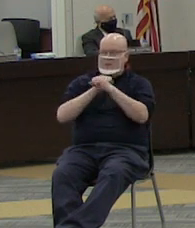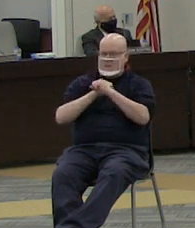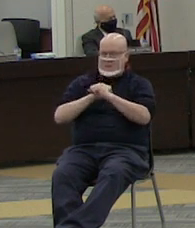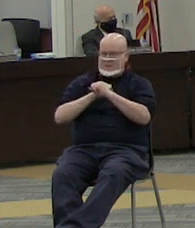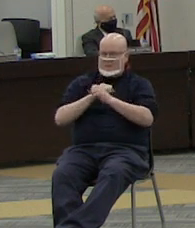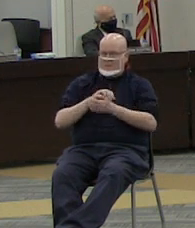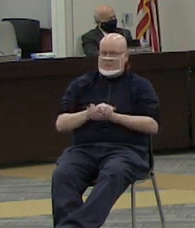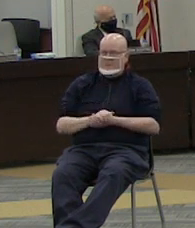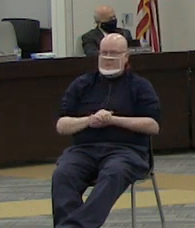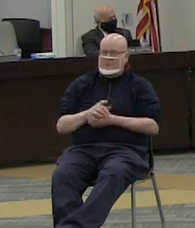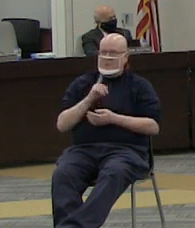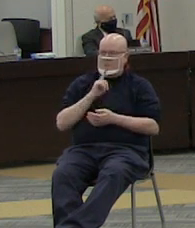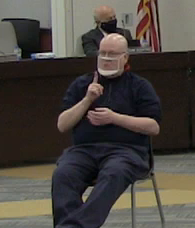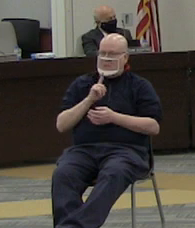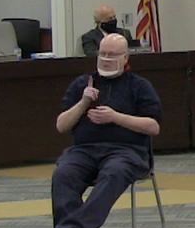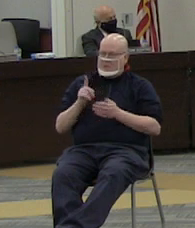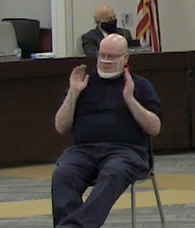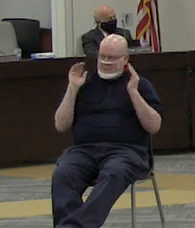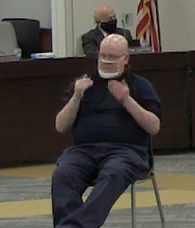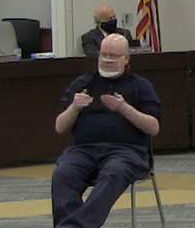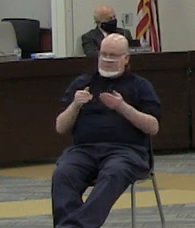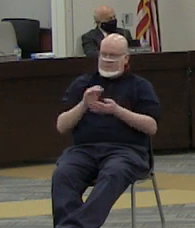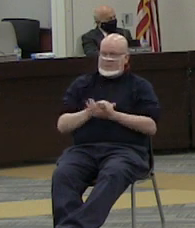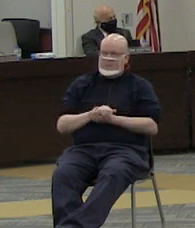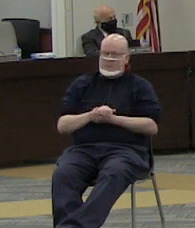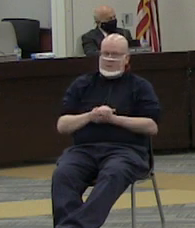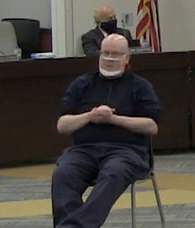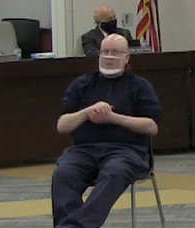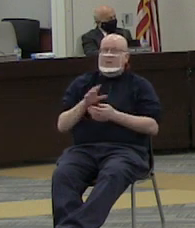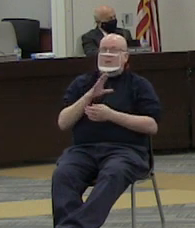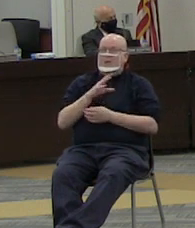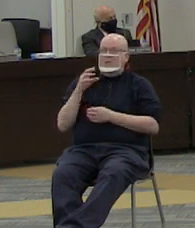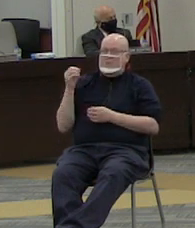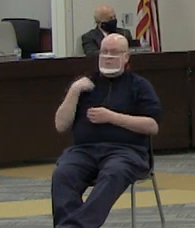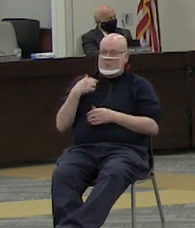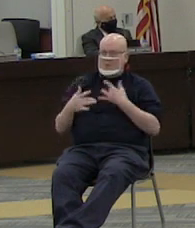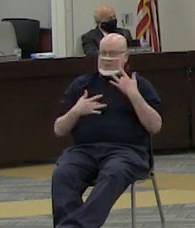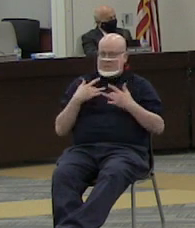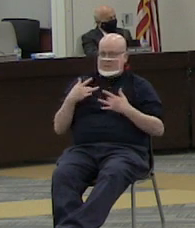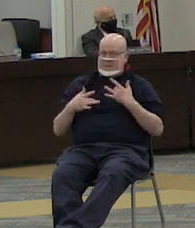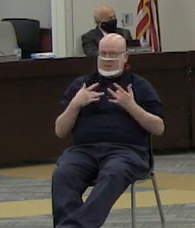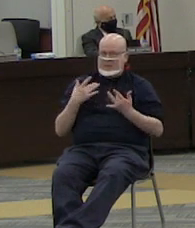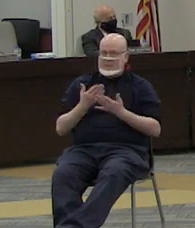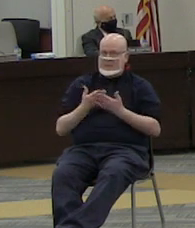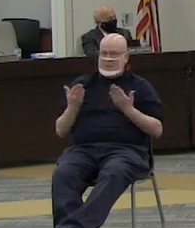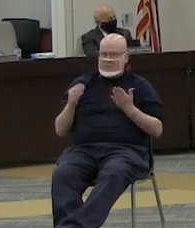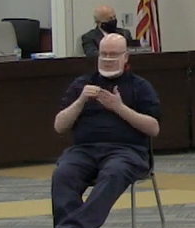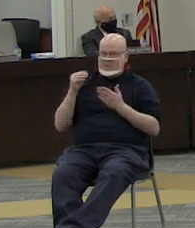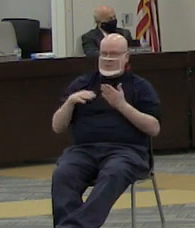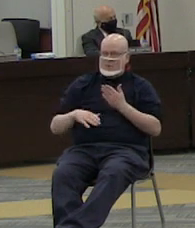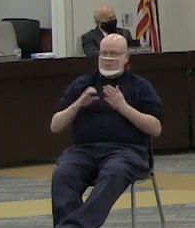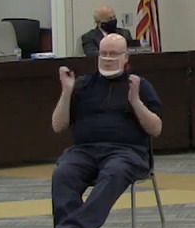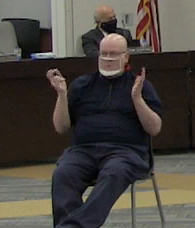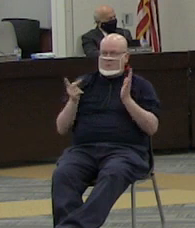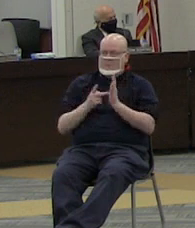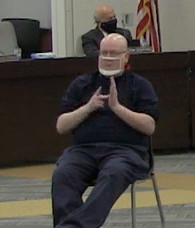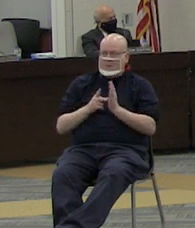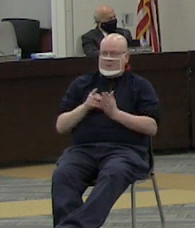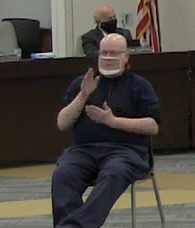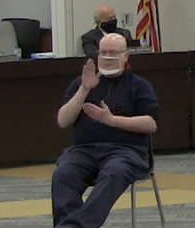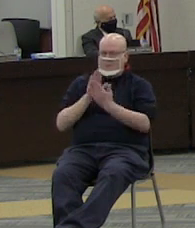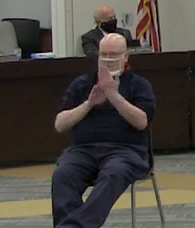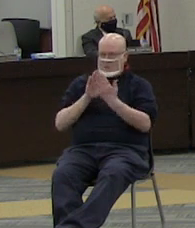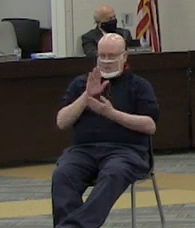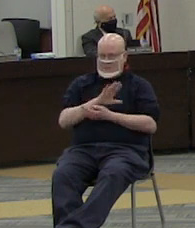really doubling down on the safety precautions, but we're also excited, as was mentioned, to get our students back in person